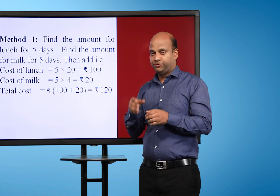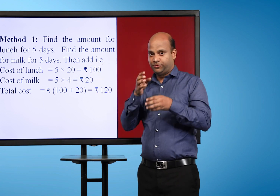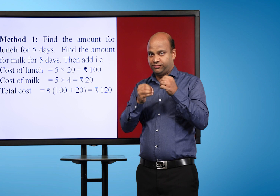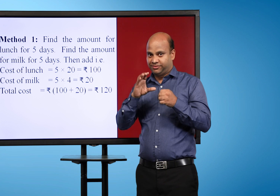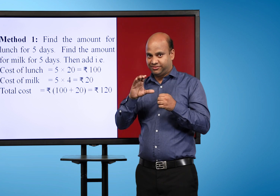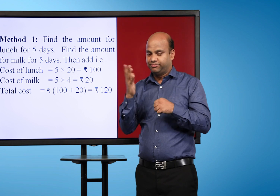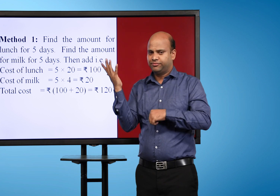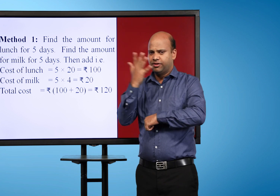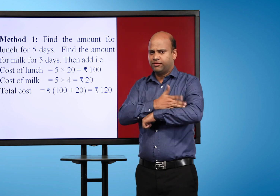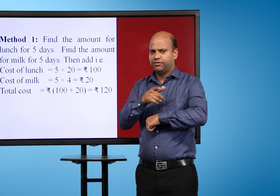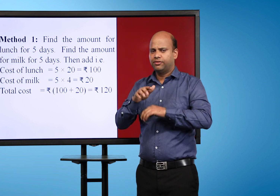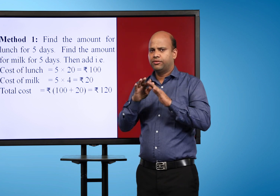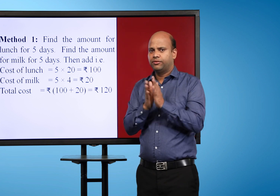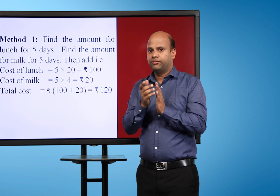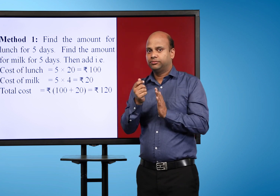Find the amount for milk for 5 days.